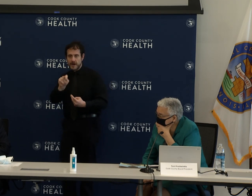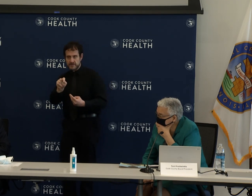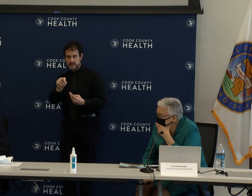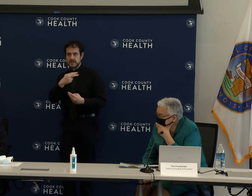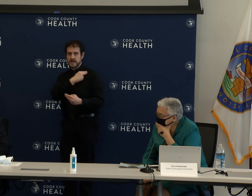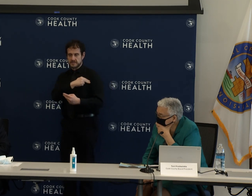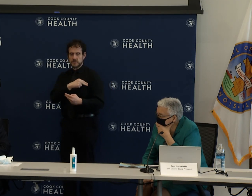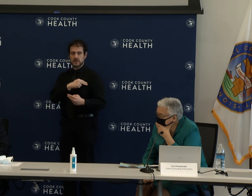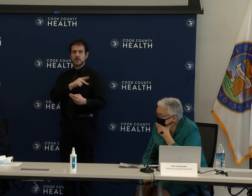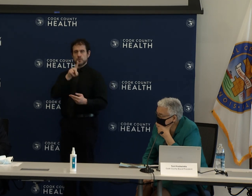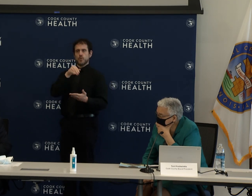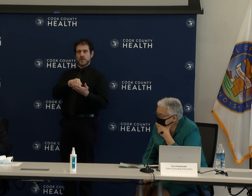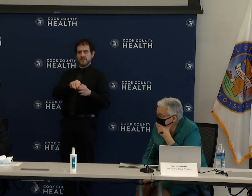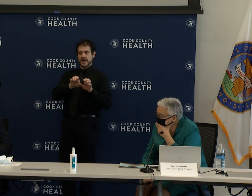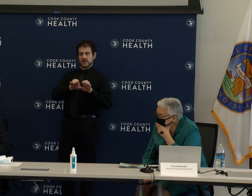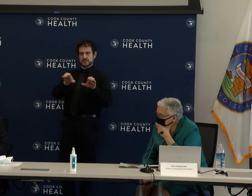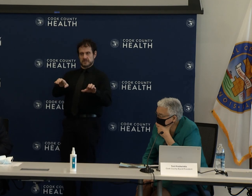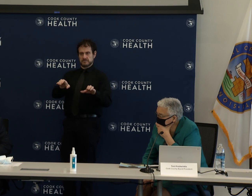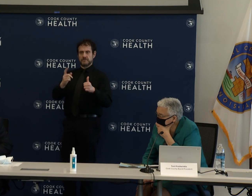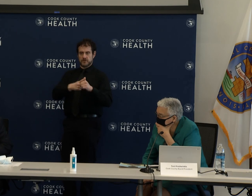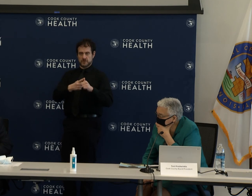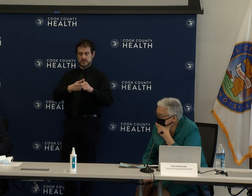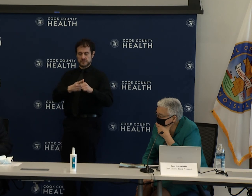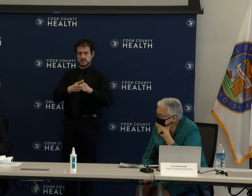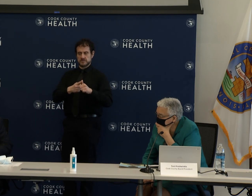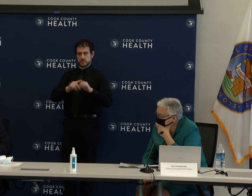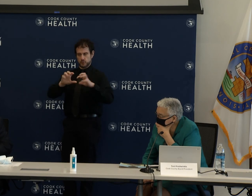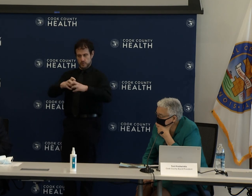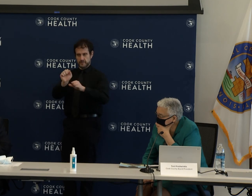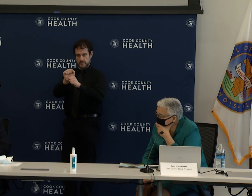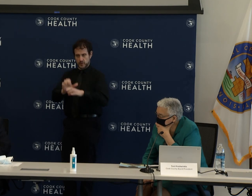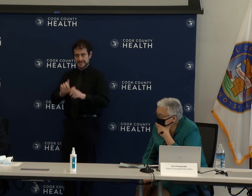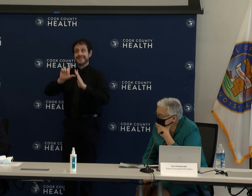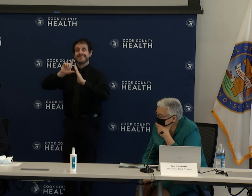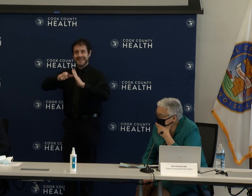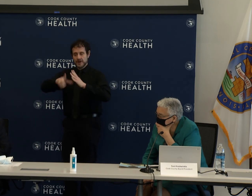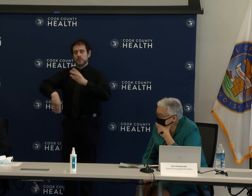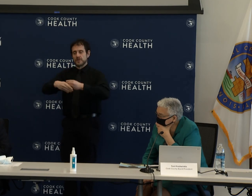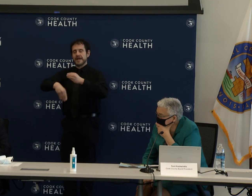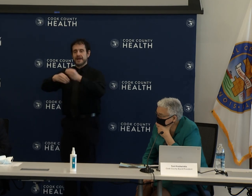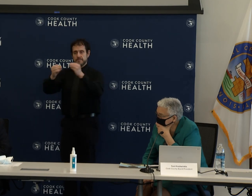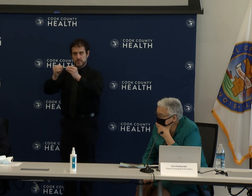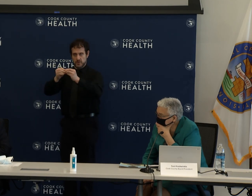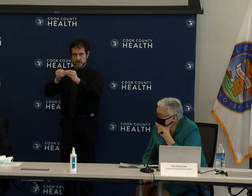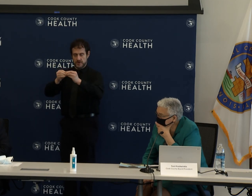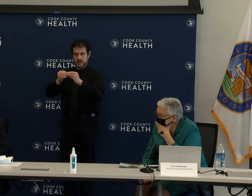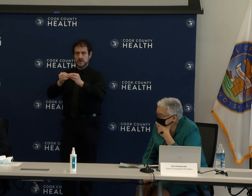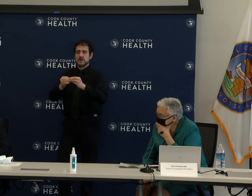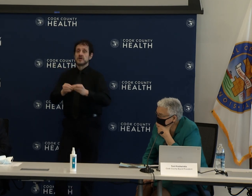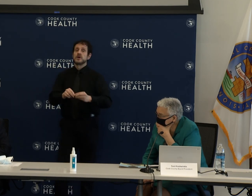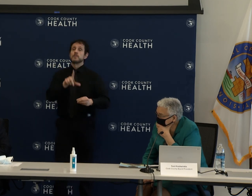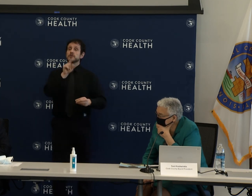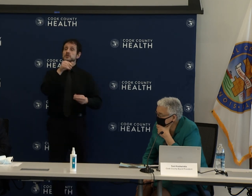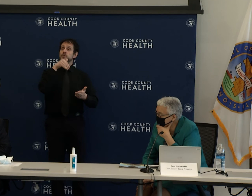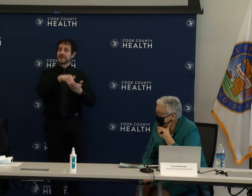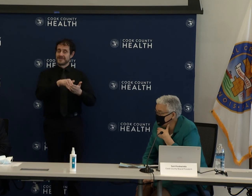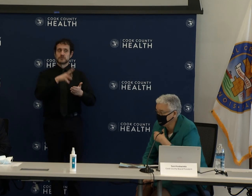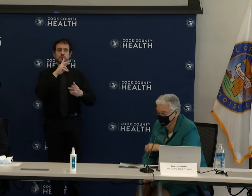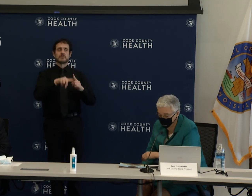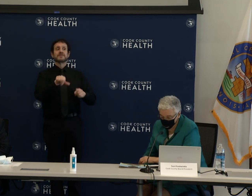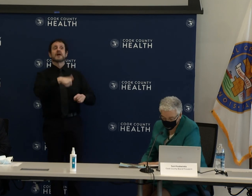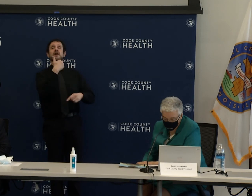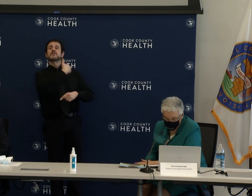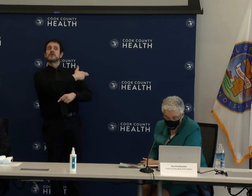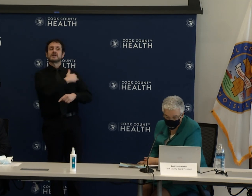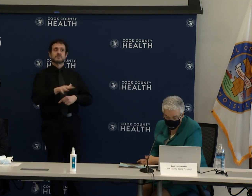within the first wave of employees, and then it expands. And then I will turn to Dr. Joshi to talk about the remaining hospitals that